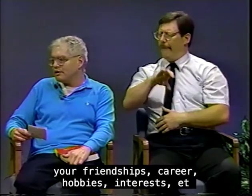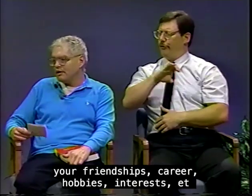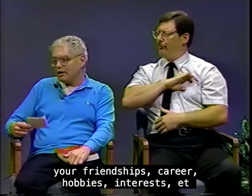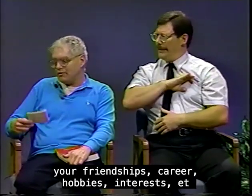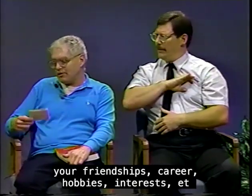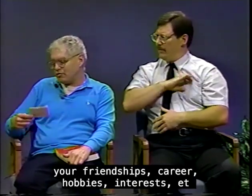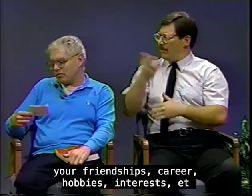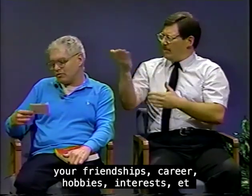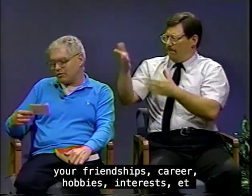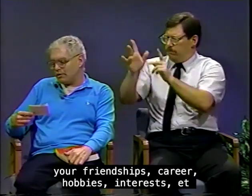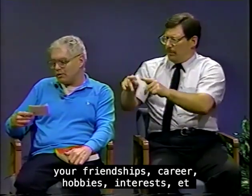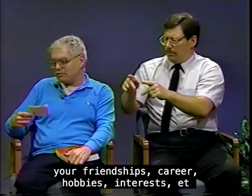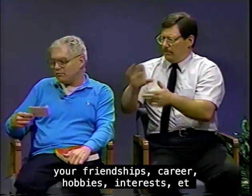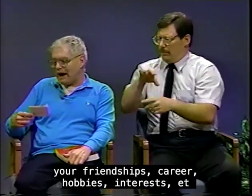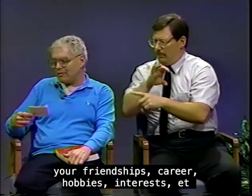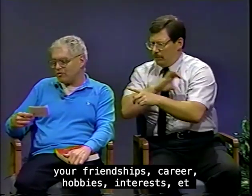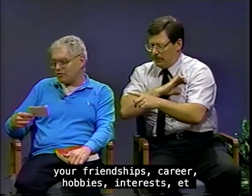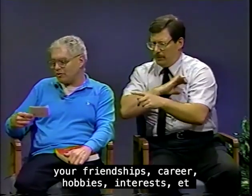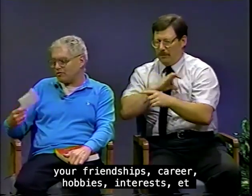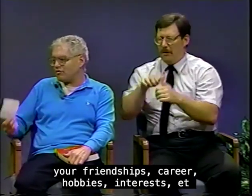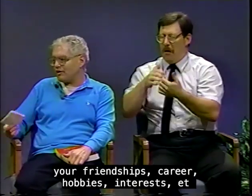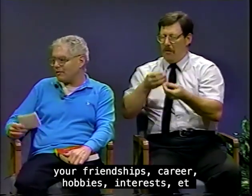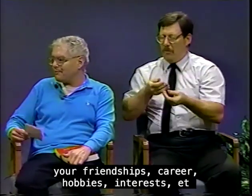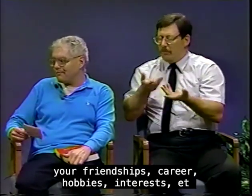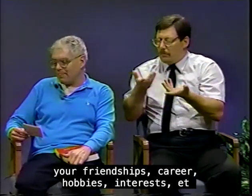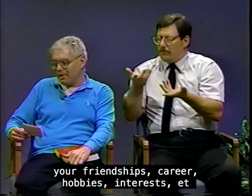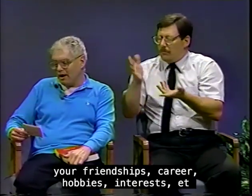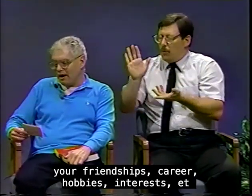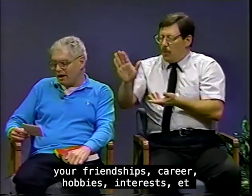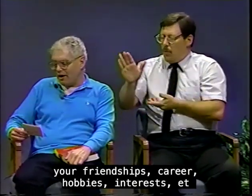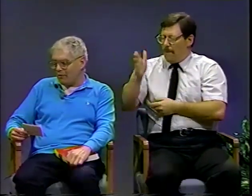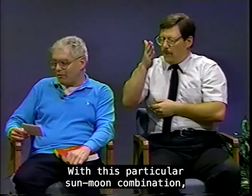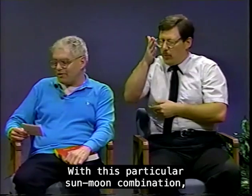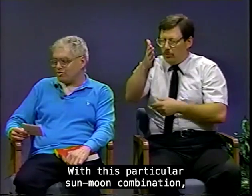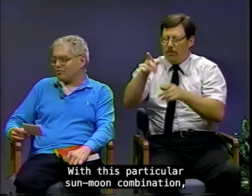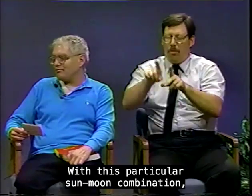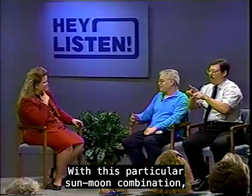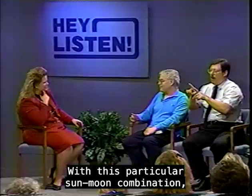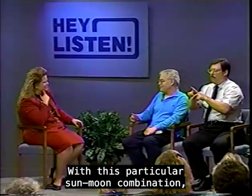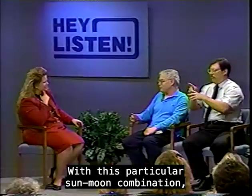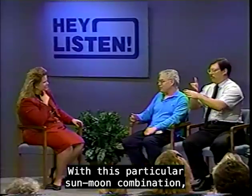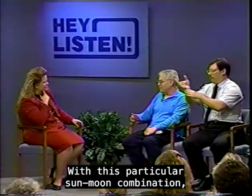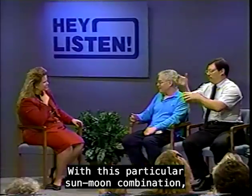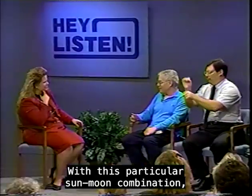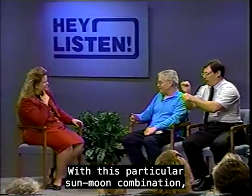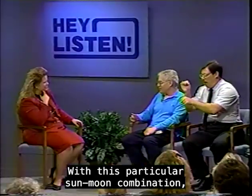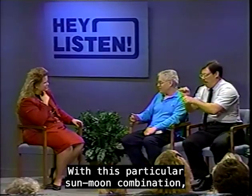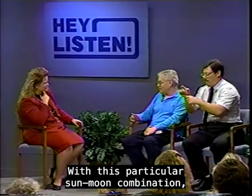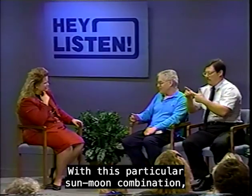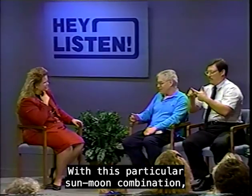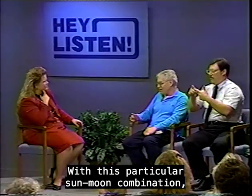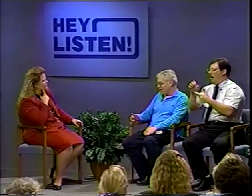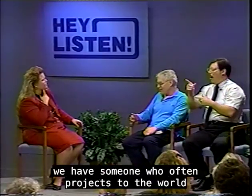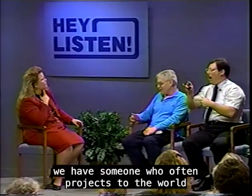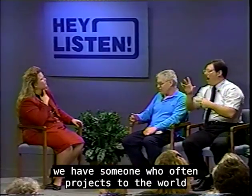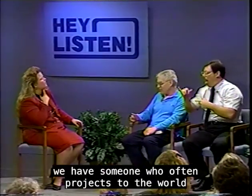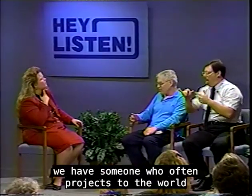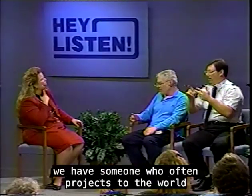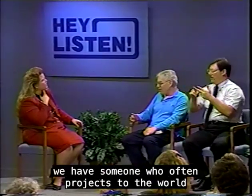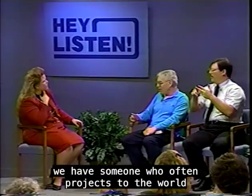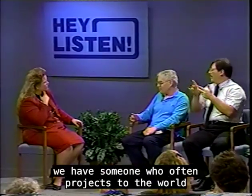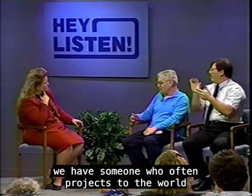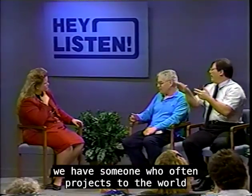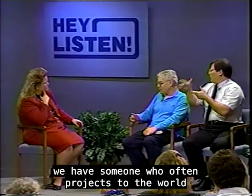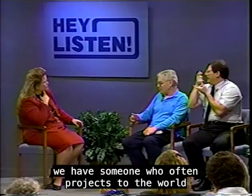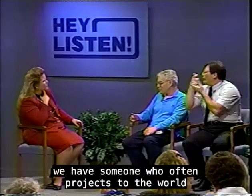your friendships, career, hobbies, interests, etc. With this particular sun-moon combination, we have someone